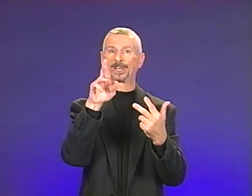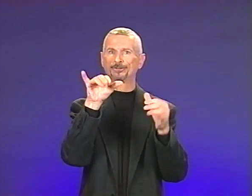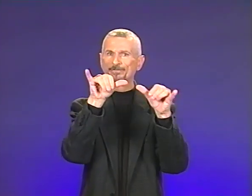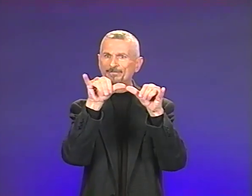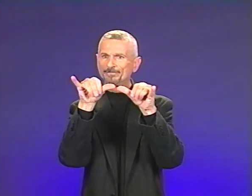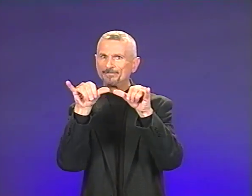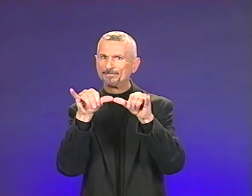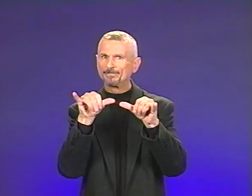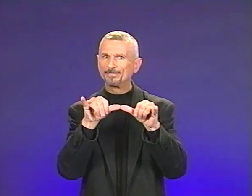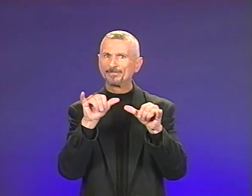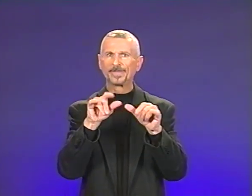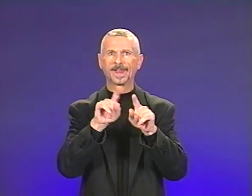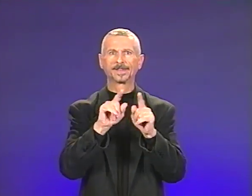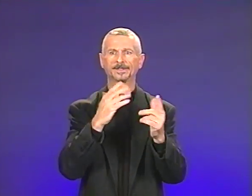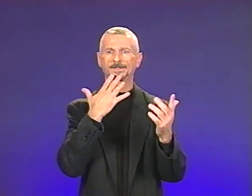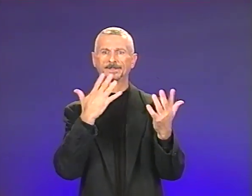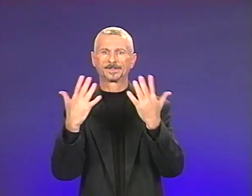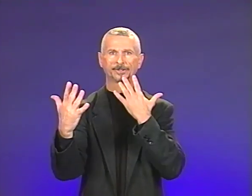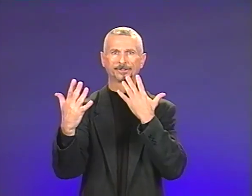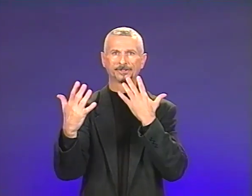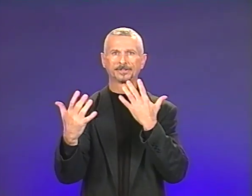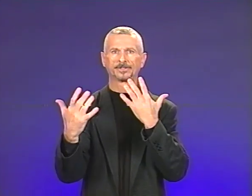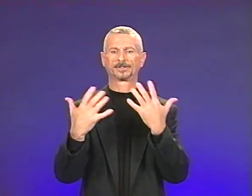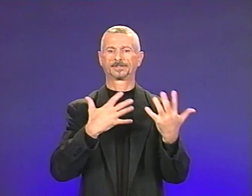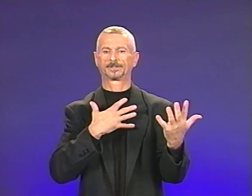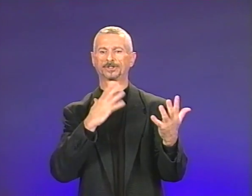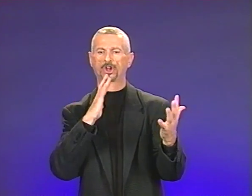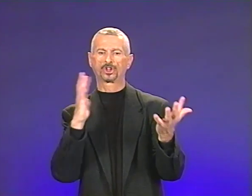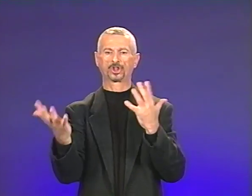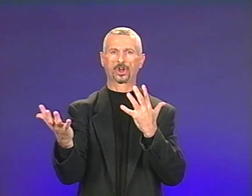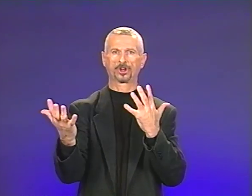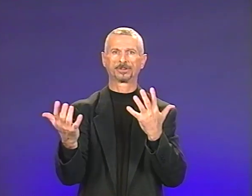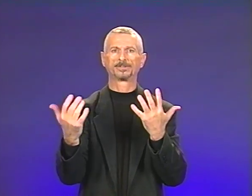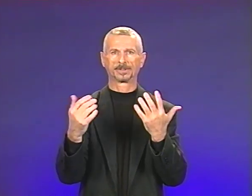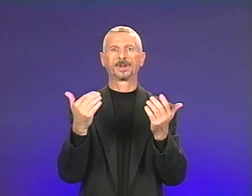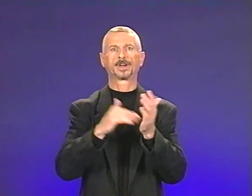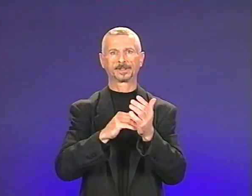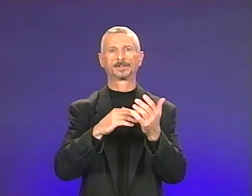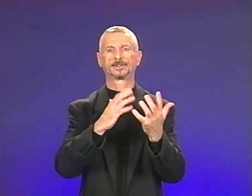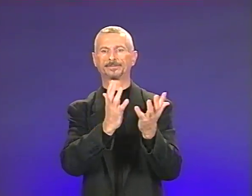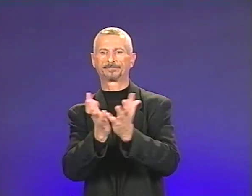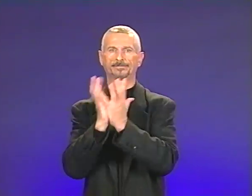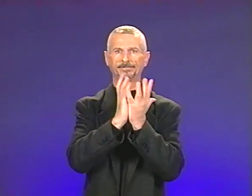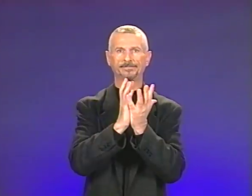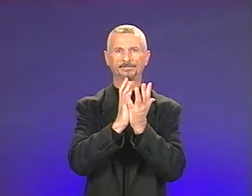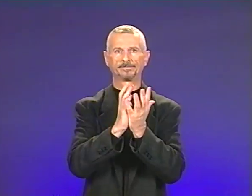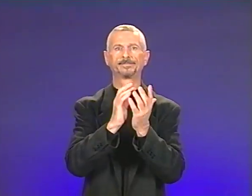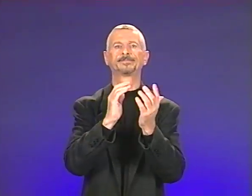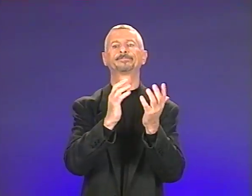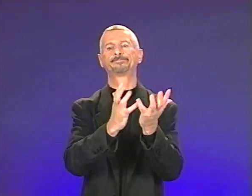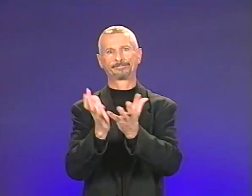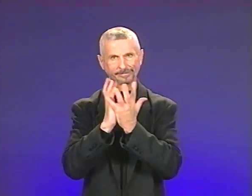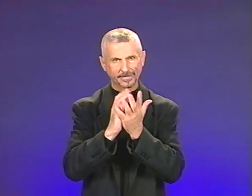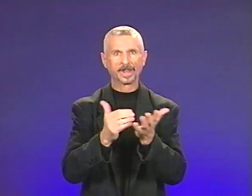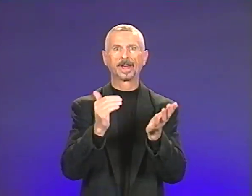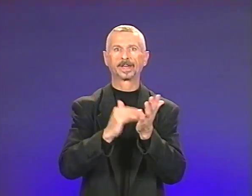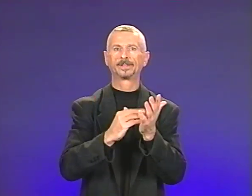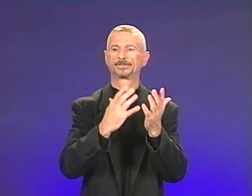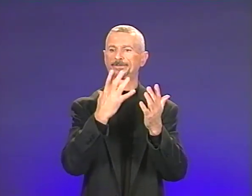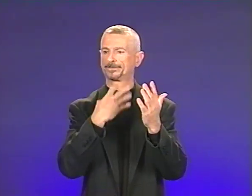Meter is measured in the alternating, 2-handed movement of the signs colorful, flowers everywhere, and